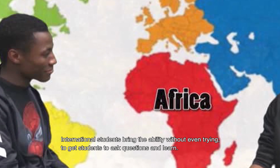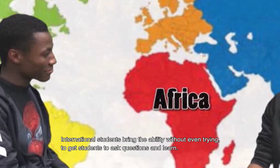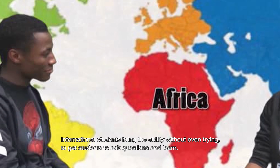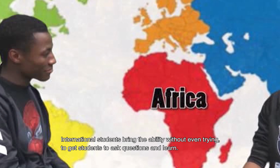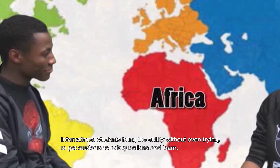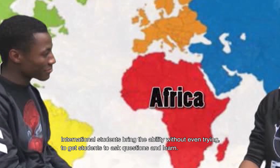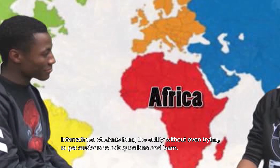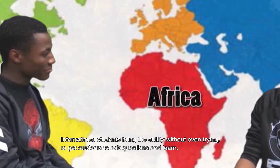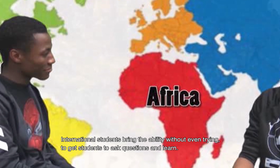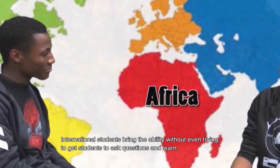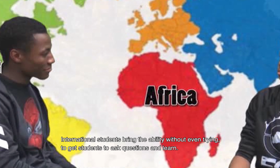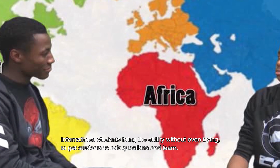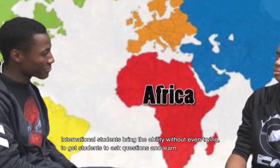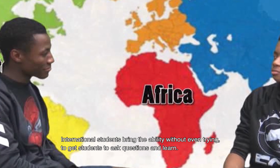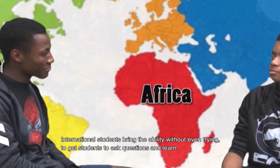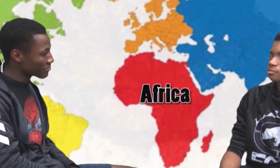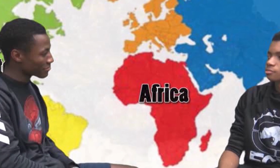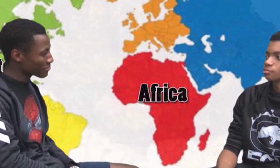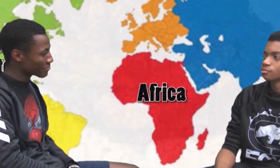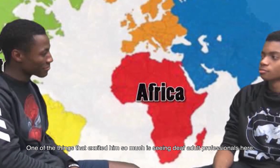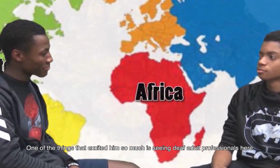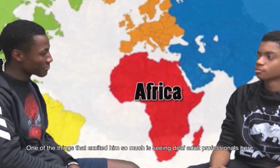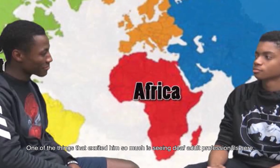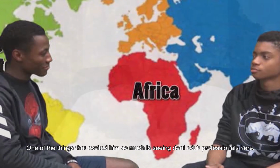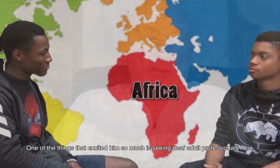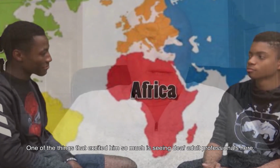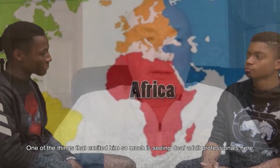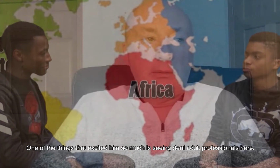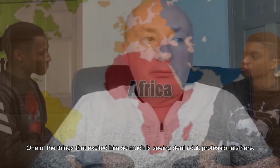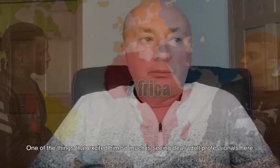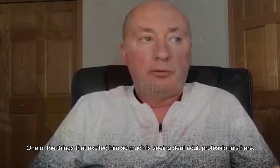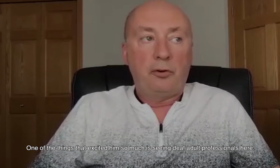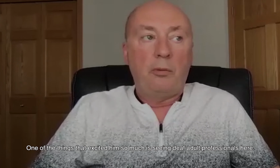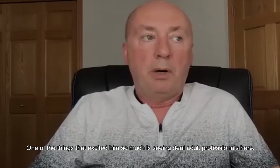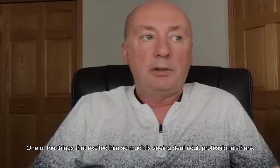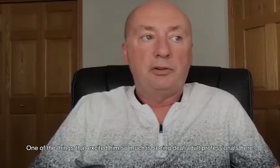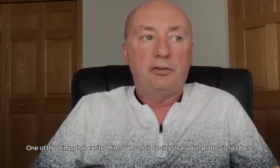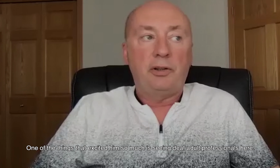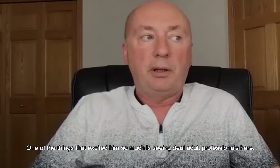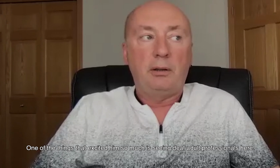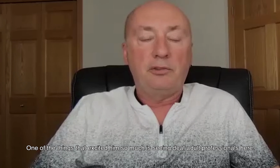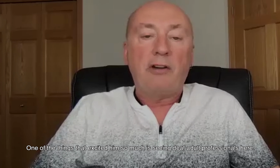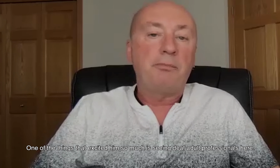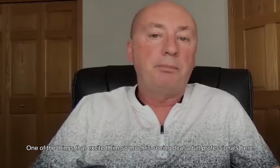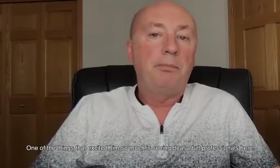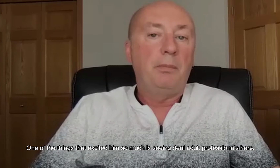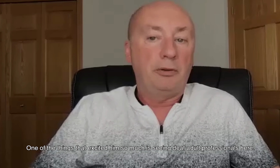students to ask questions and learn. One of the things that's excited him so much is seeing deaf adult